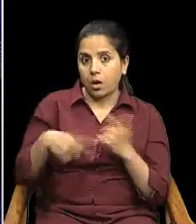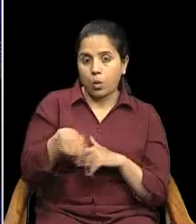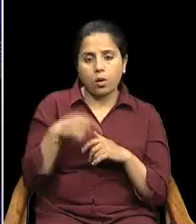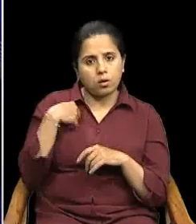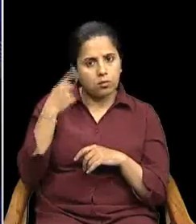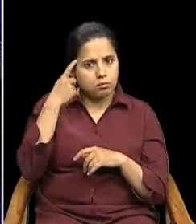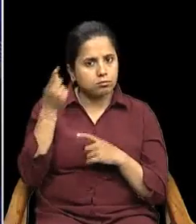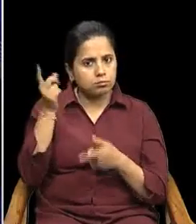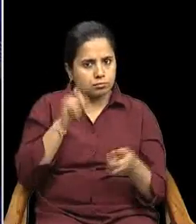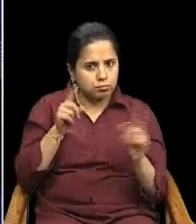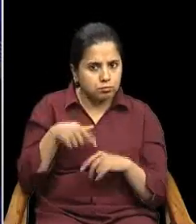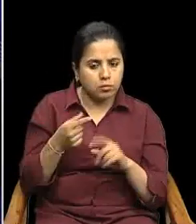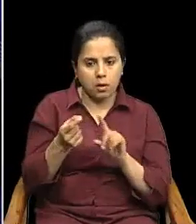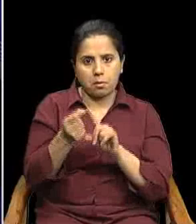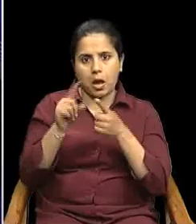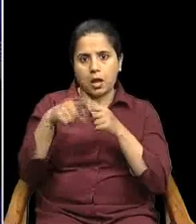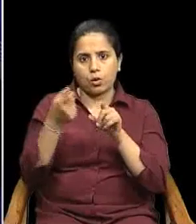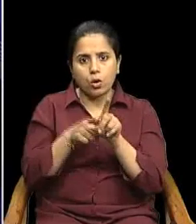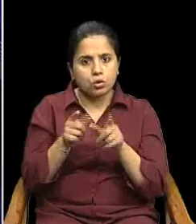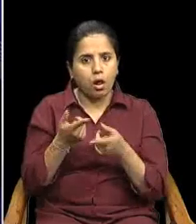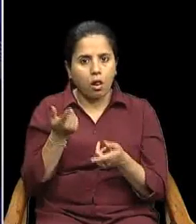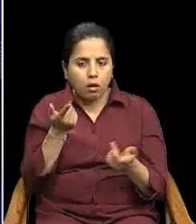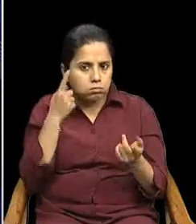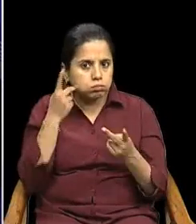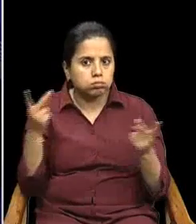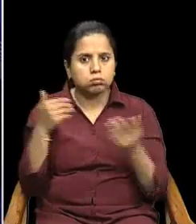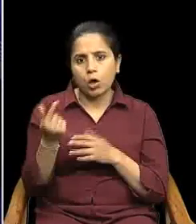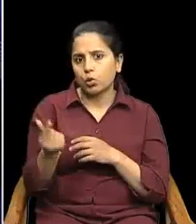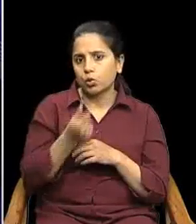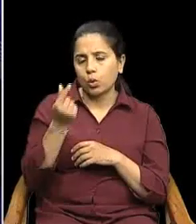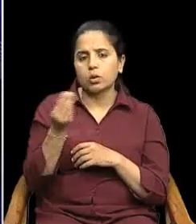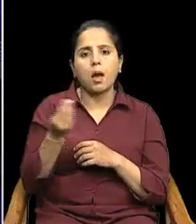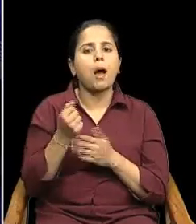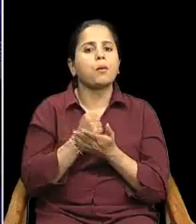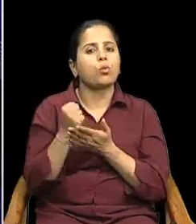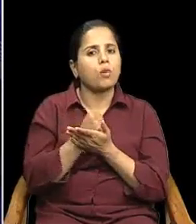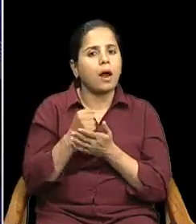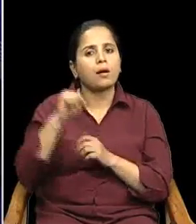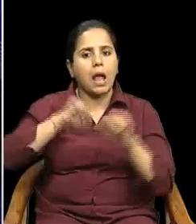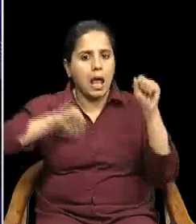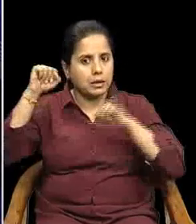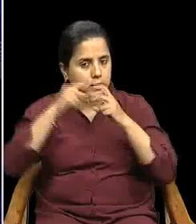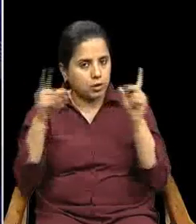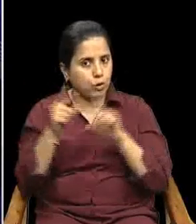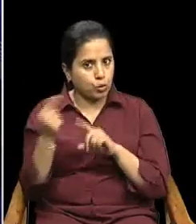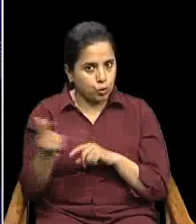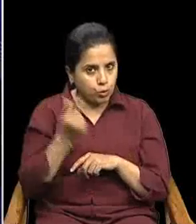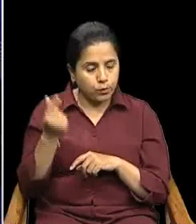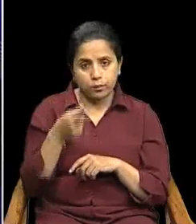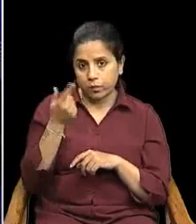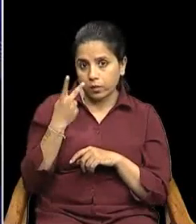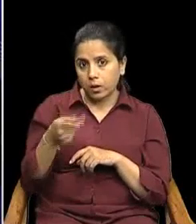techniques, the pedagogical aspects are the use of some practical exercises using